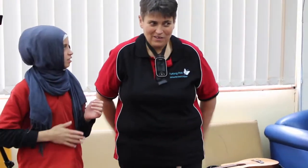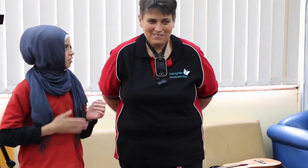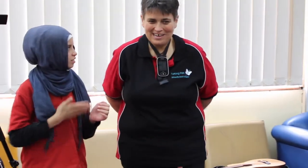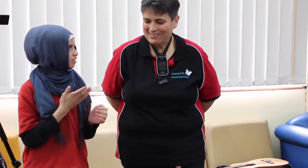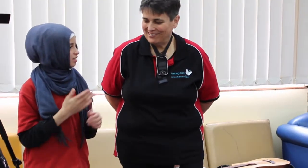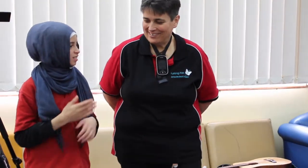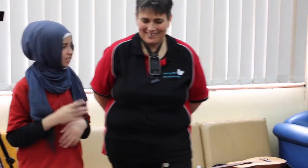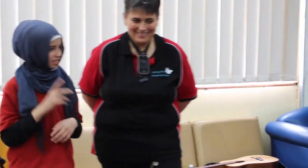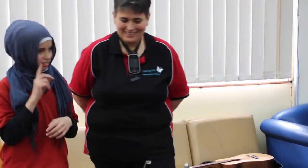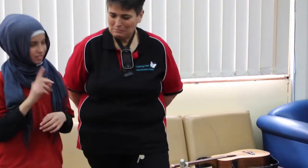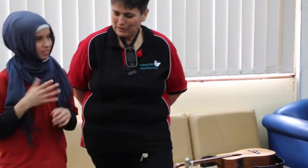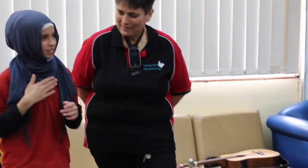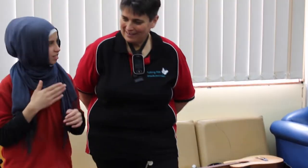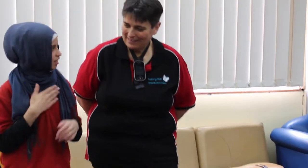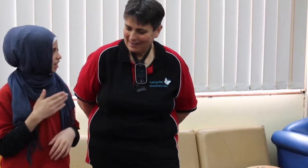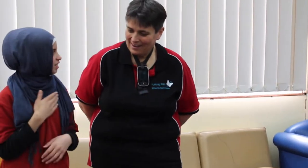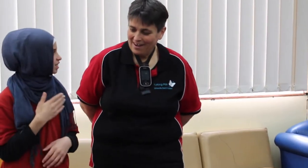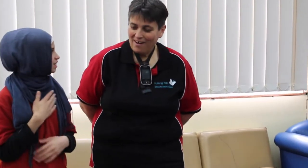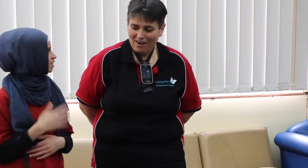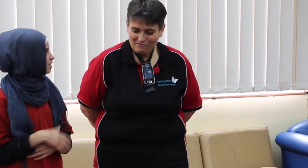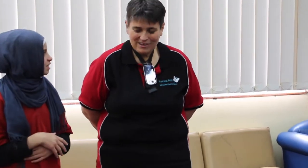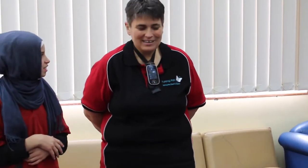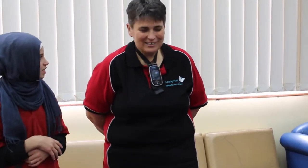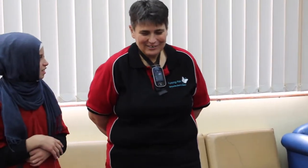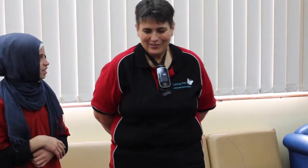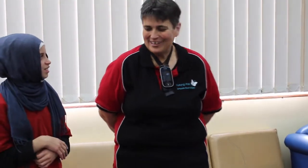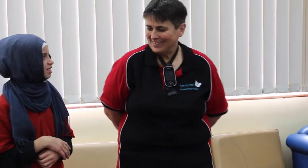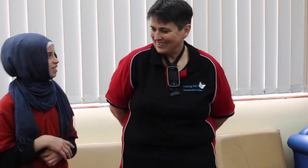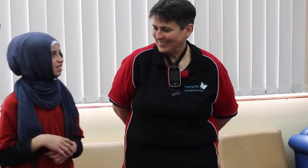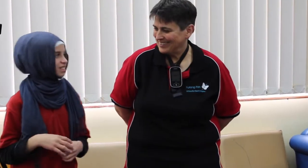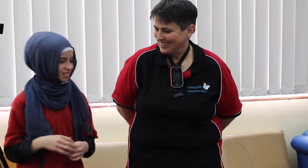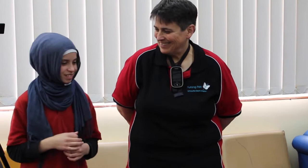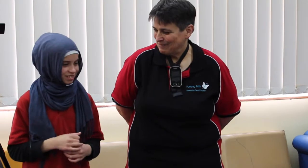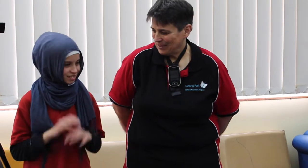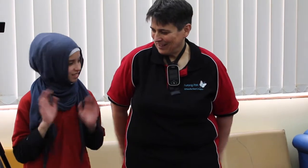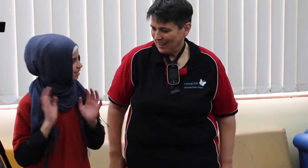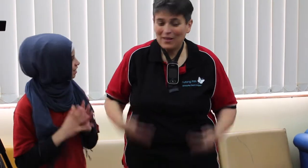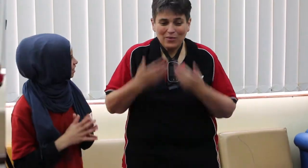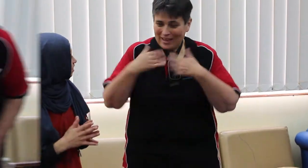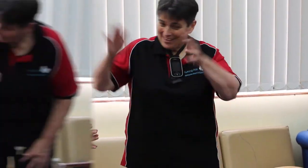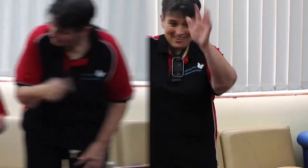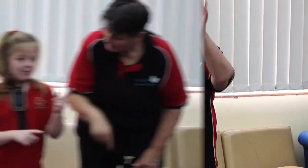very interesting to see someone play the guitar. I really enjoyed it. Okay, thank you.